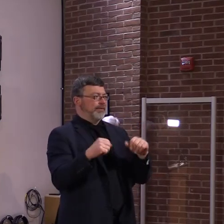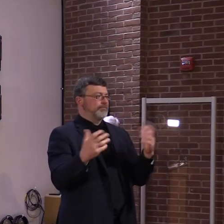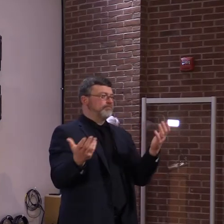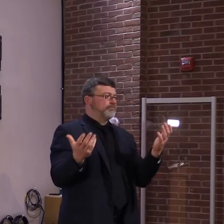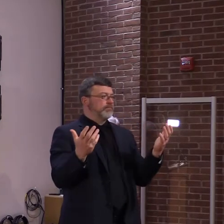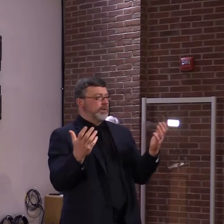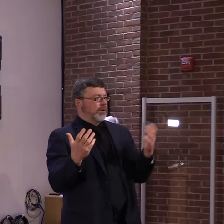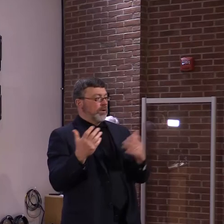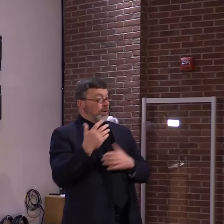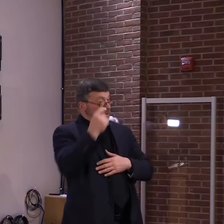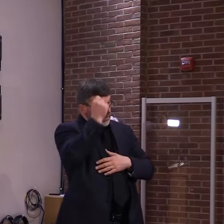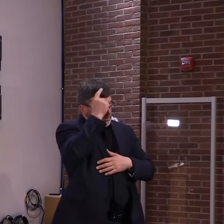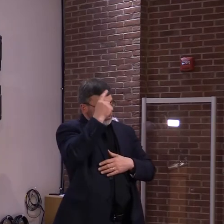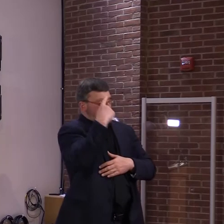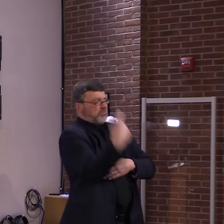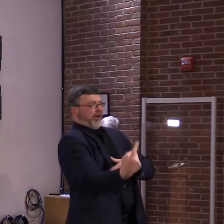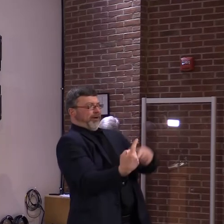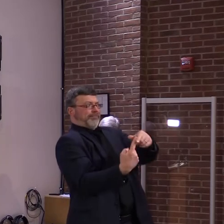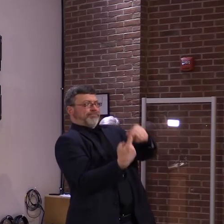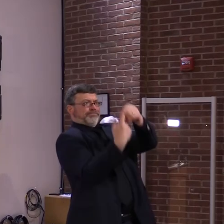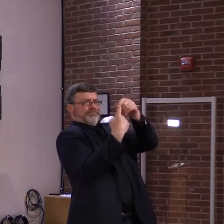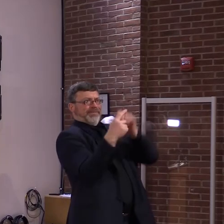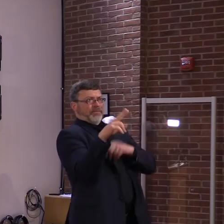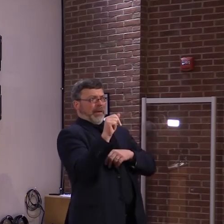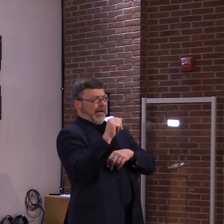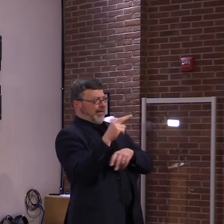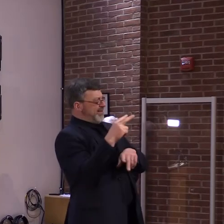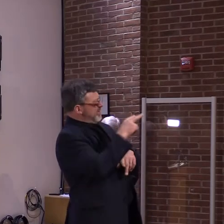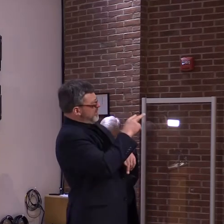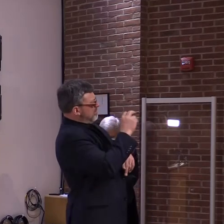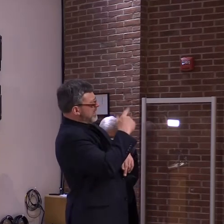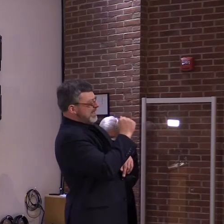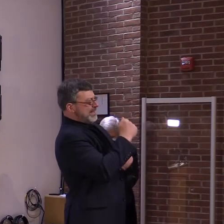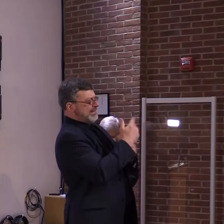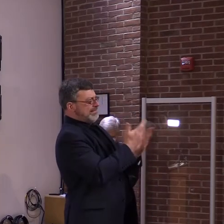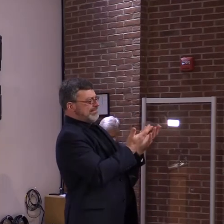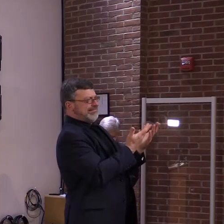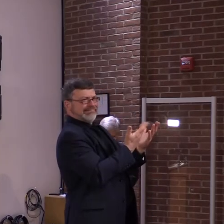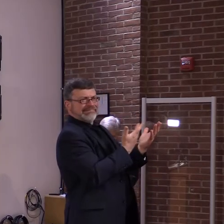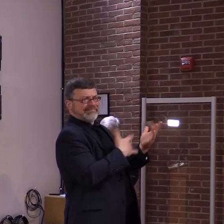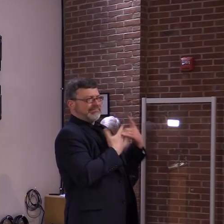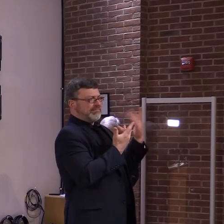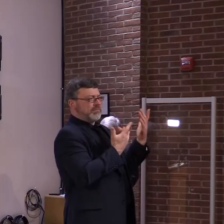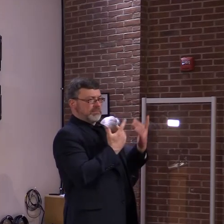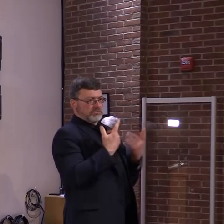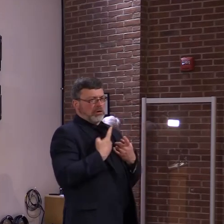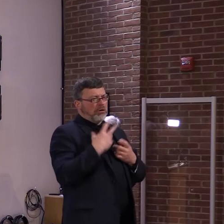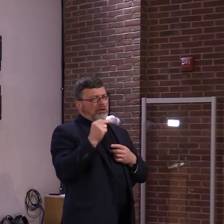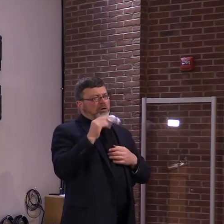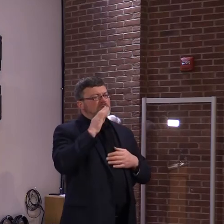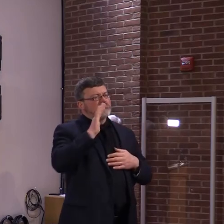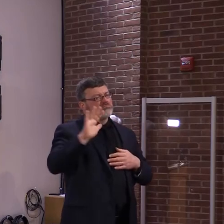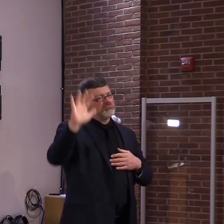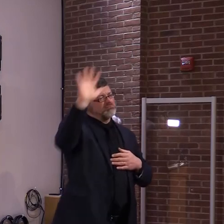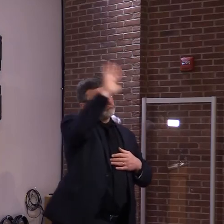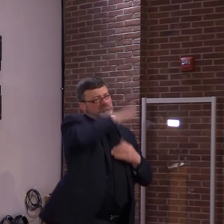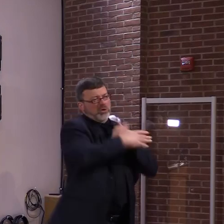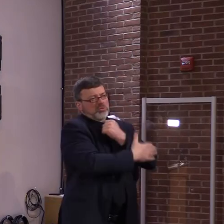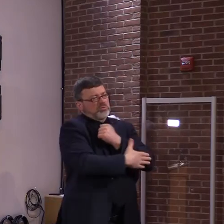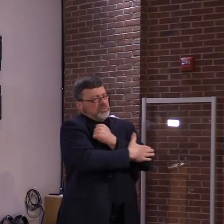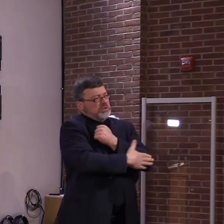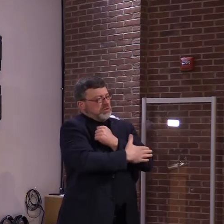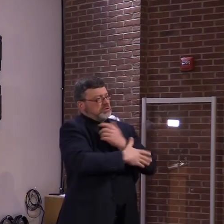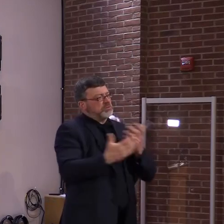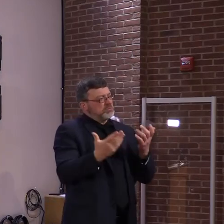think are more health protective versus those that the EPA has. But I think that's a totally separate question.